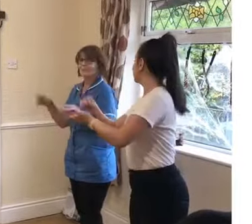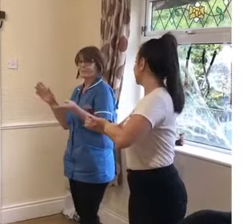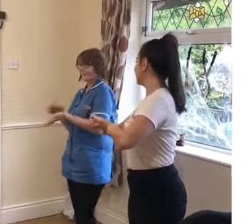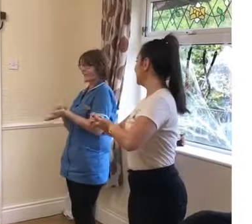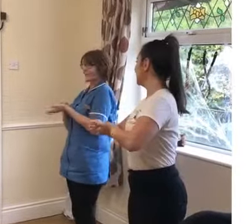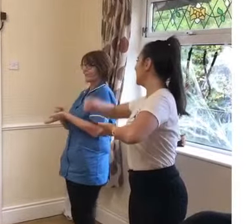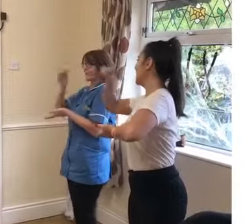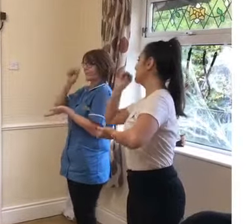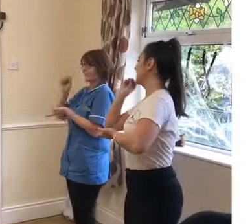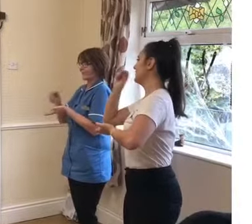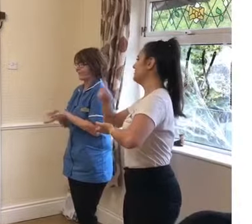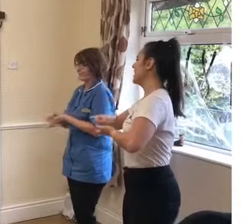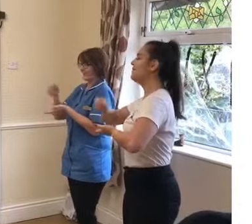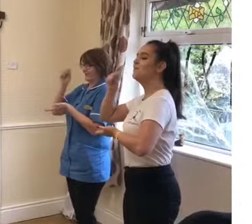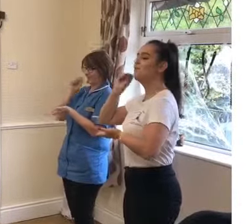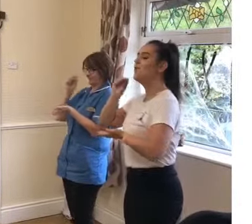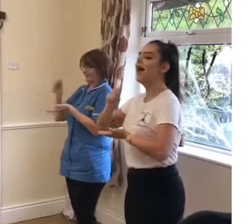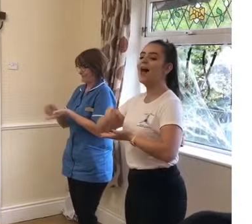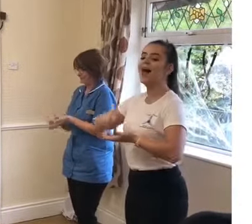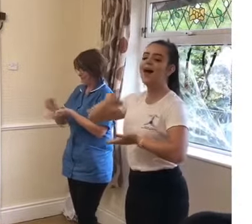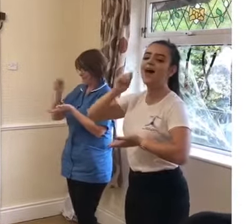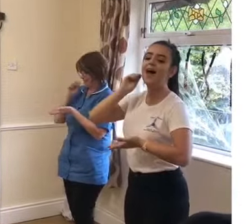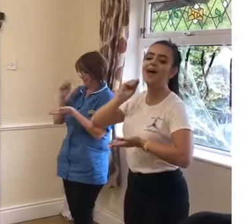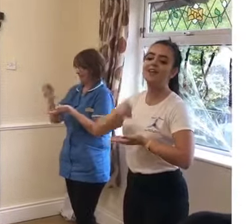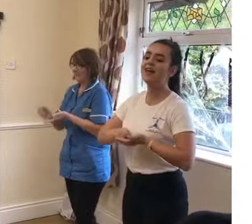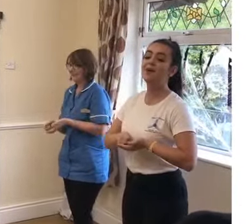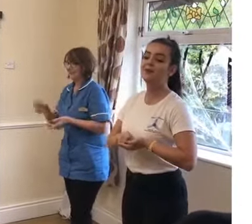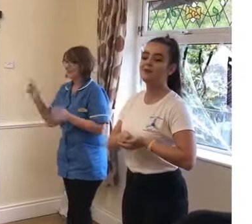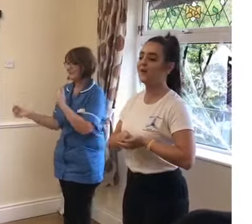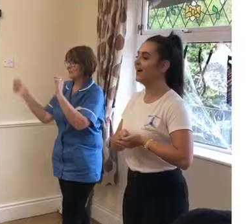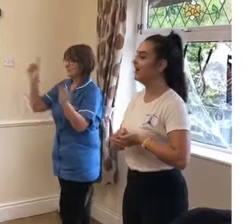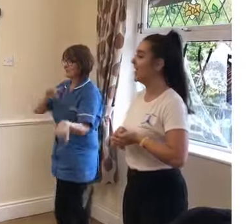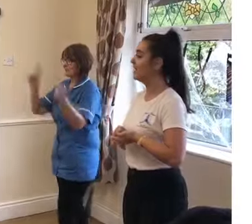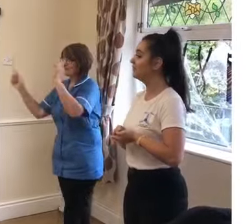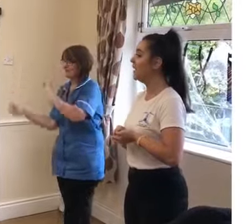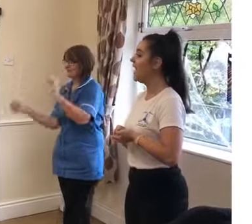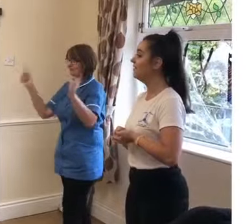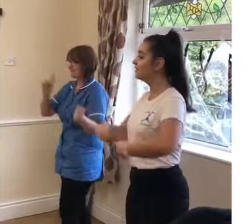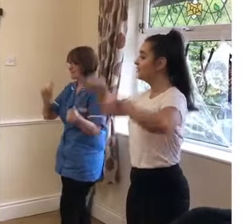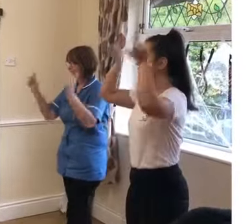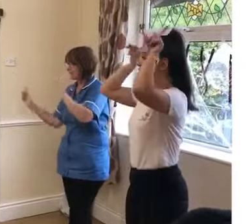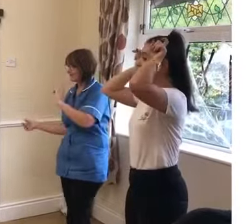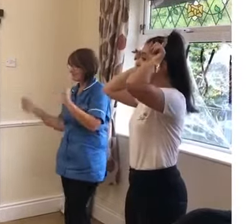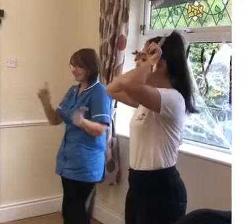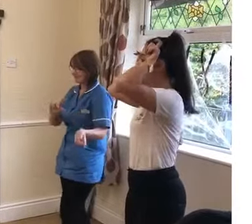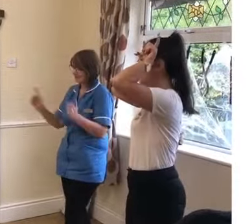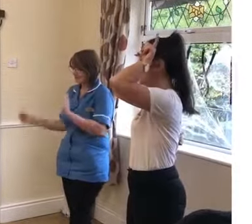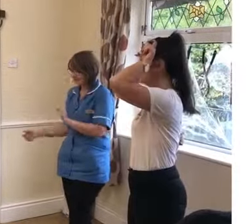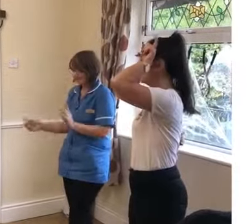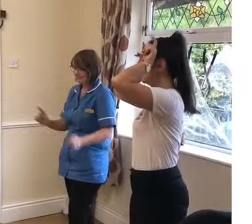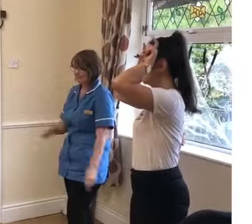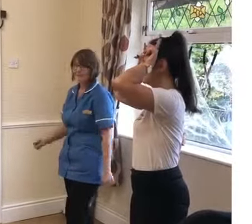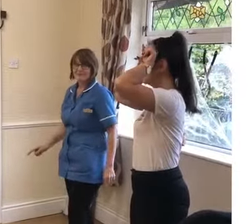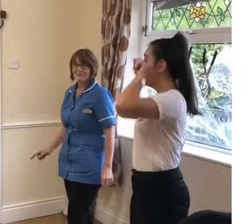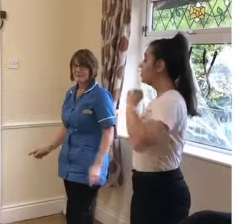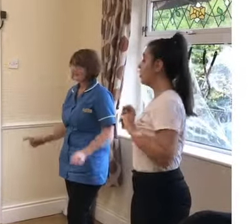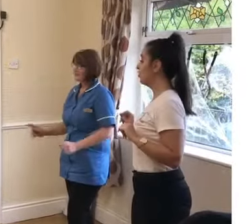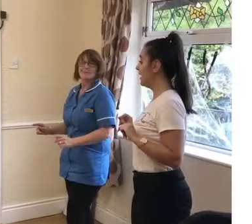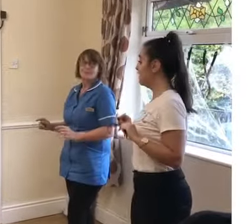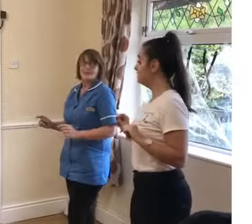Tea, a drink with jam and bread. That will bring us back to Doe. Doe, deer,